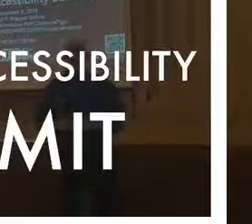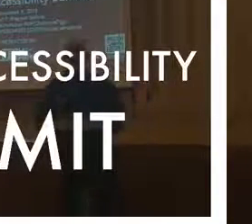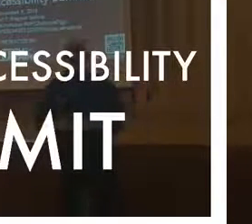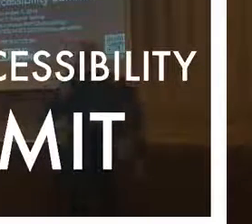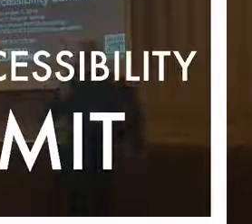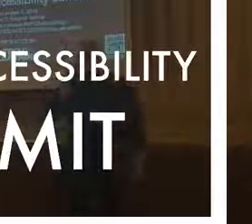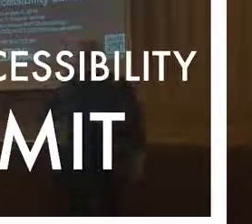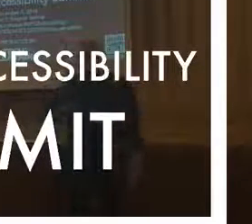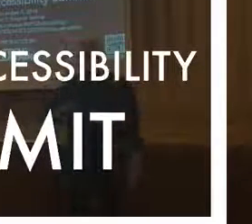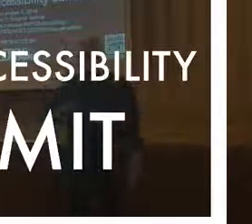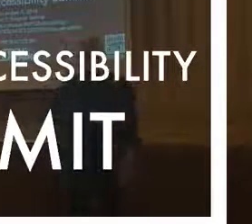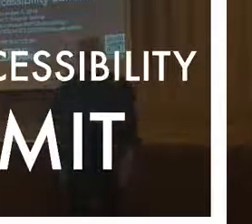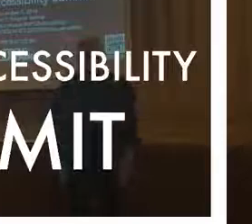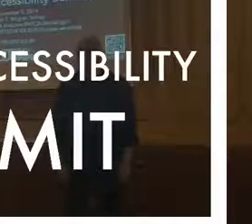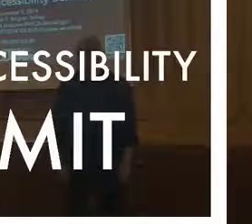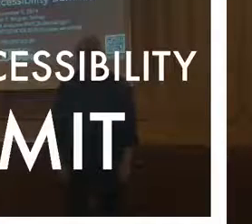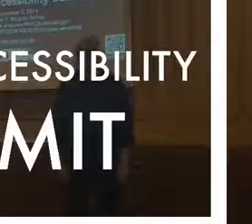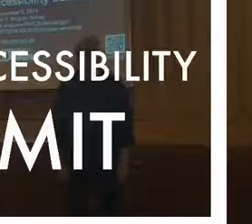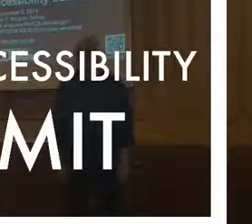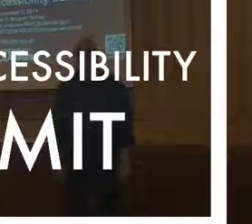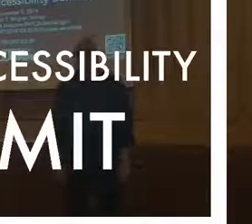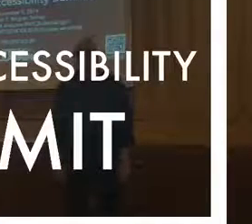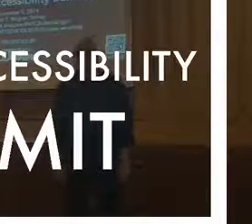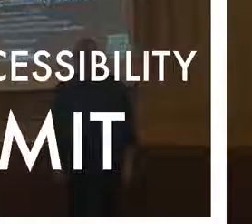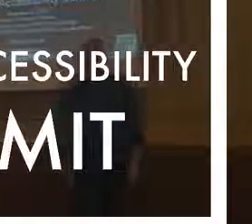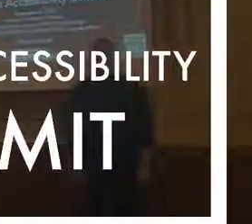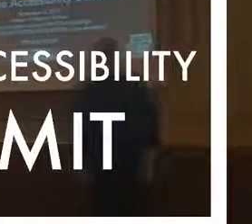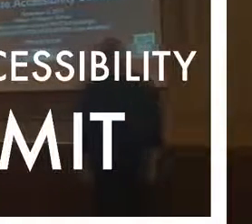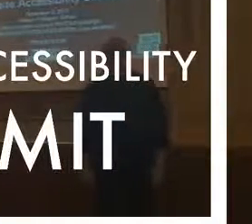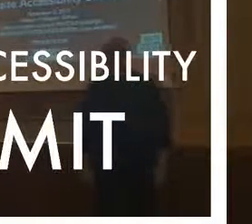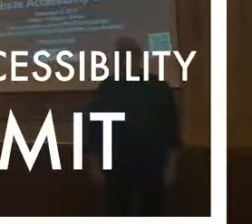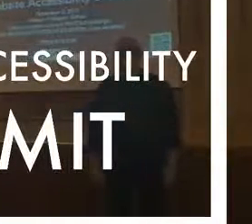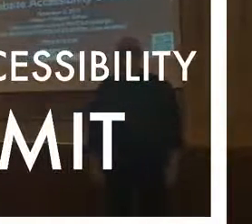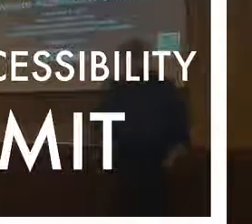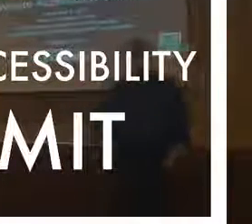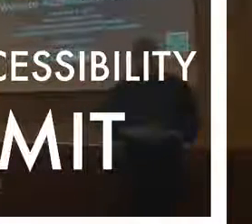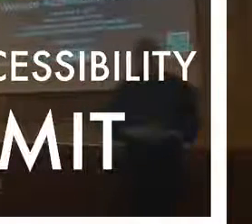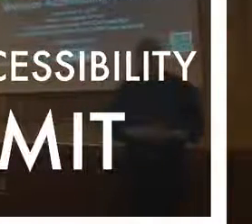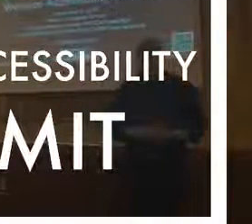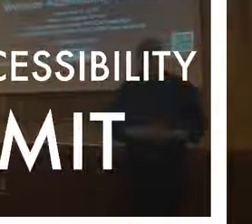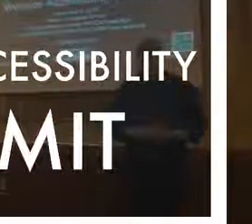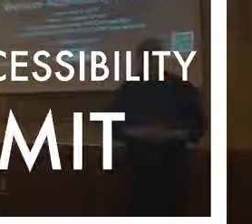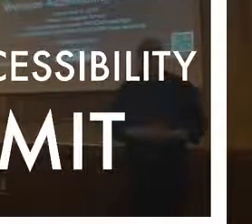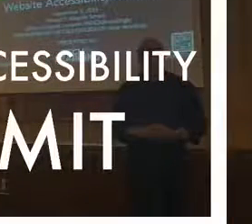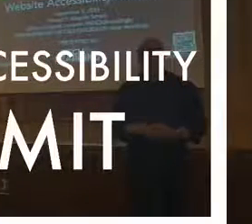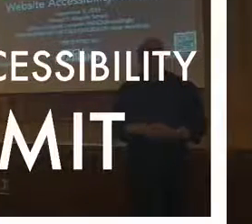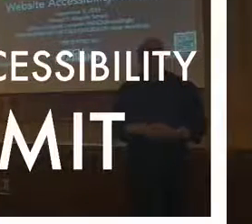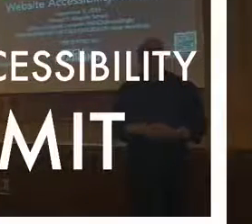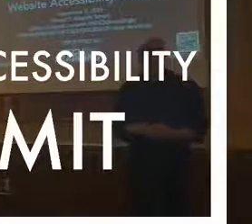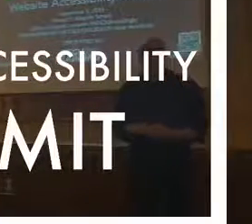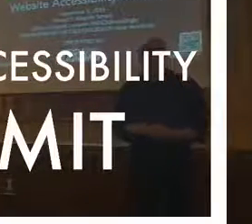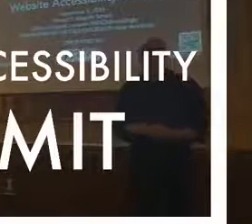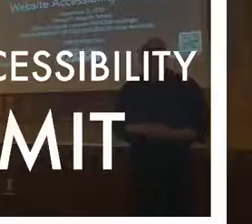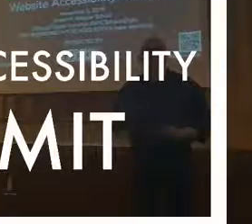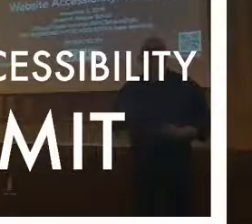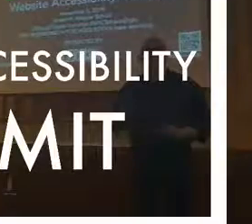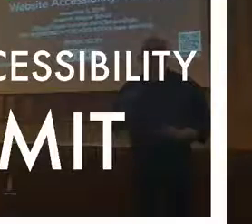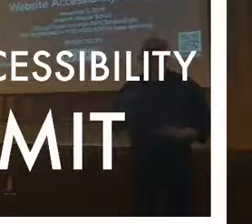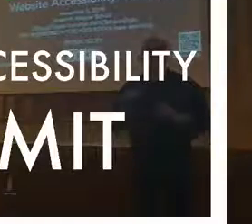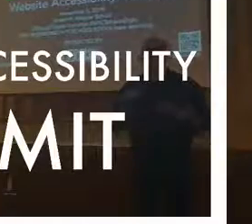talking to school people, because when somebody says good morning, they pay attention, unlike people in real life. So thank you very much for that. Appreciate